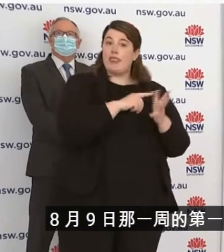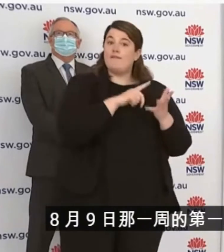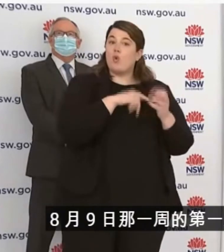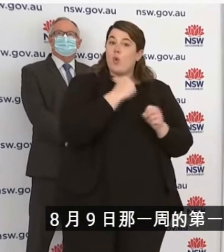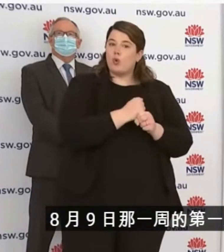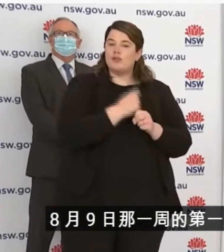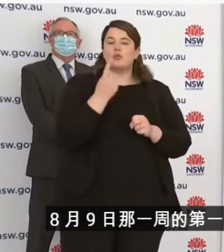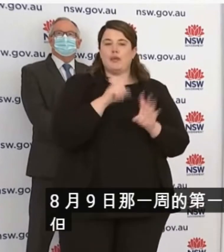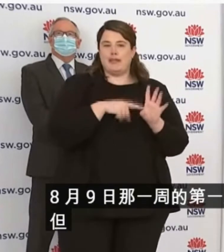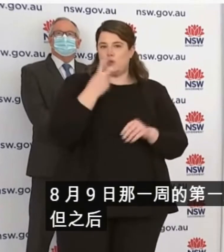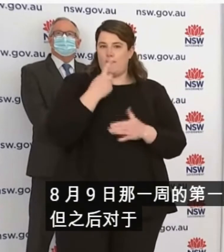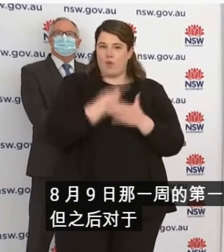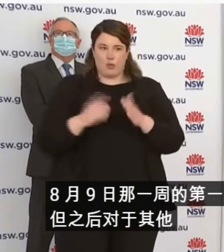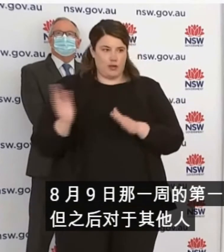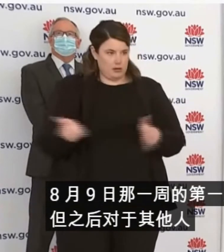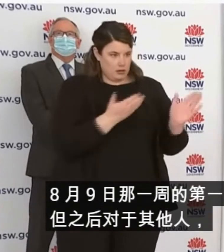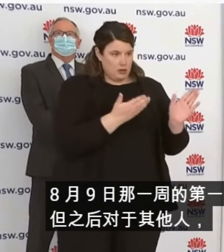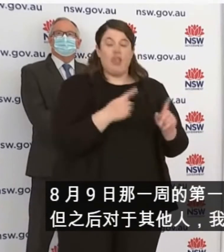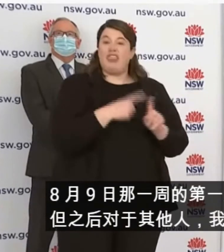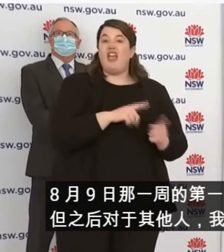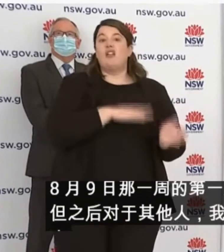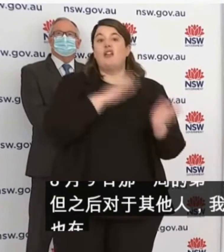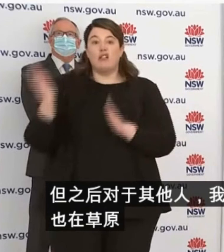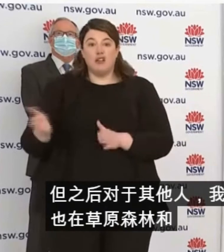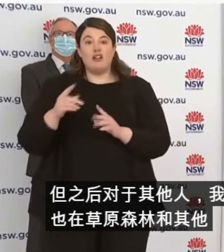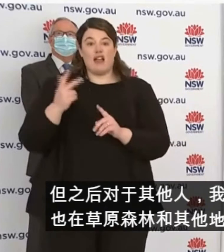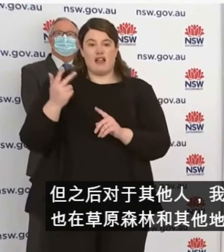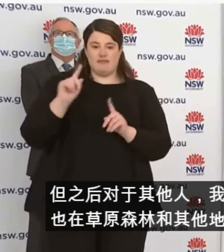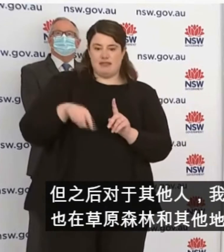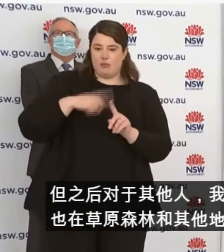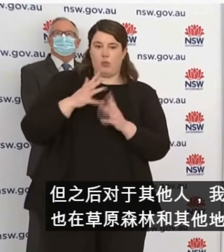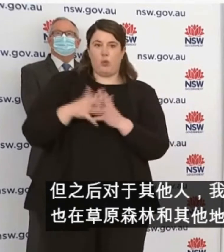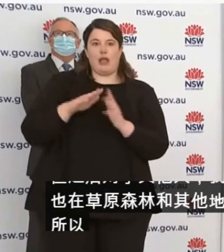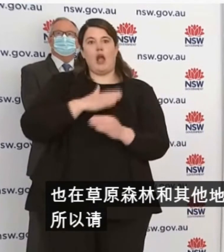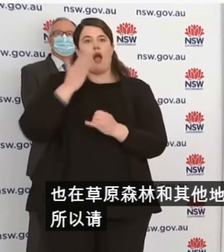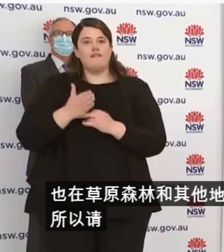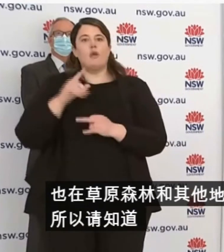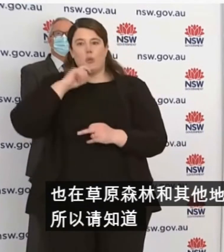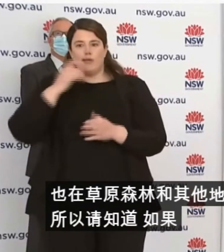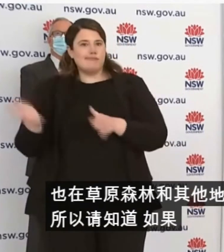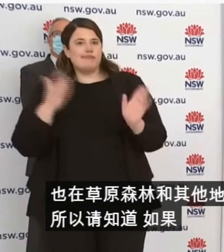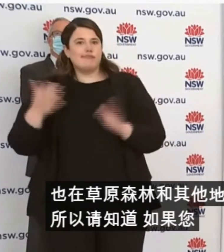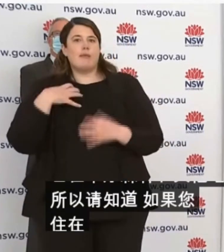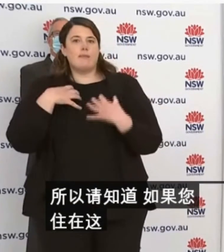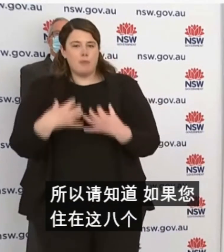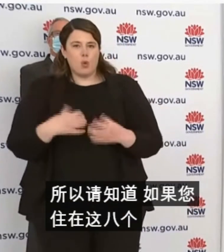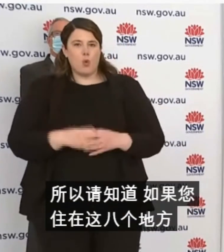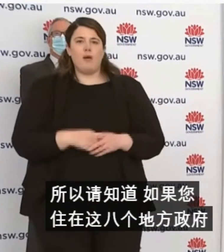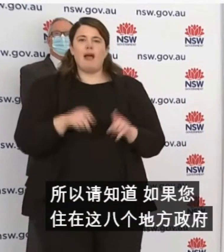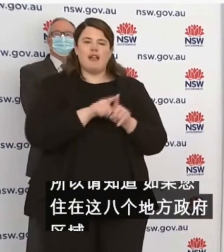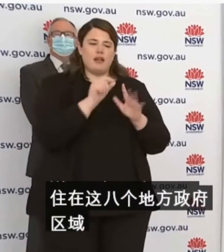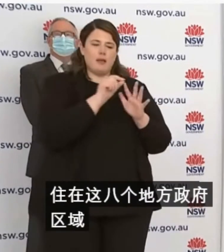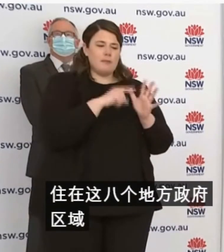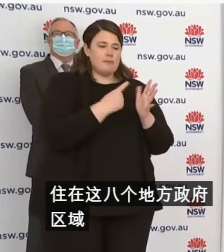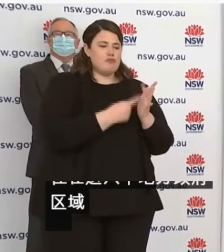for HSC students, but after that for others. We've also had walk-in centres in Prairiewood and other places. So please know that if you live in those 8 local